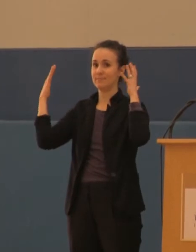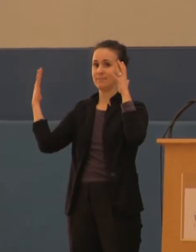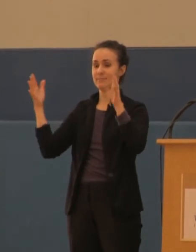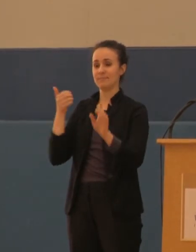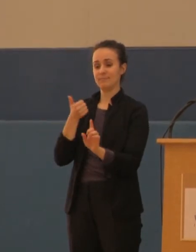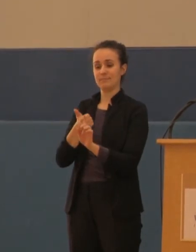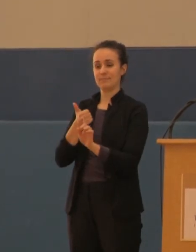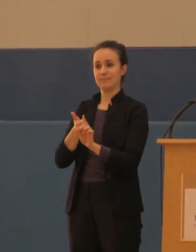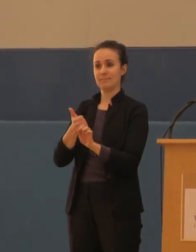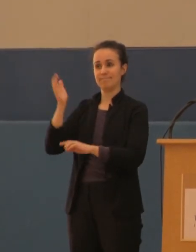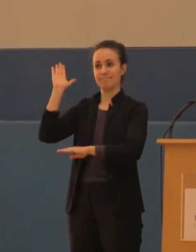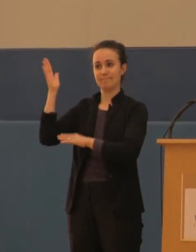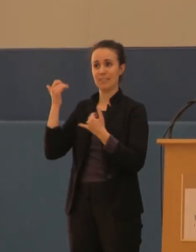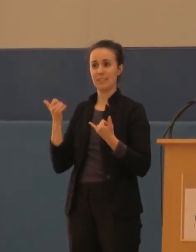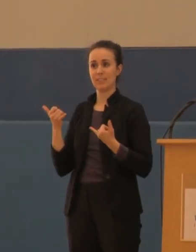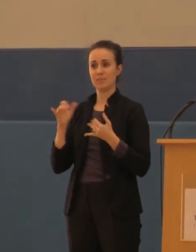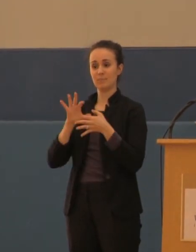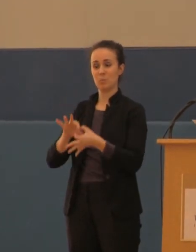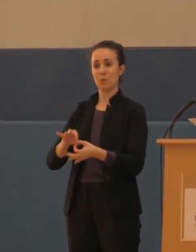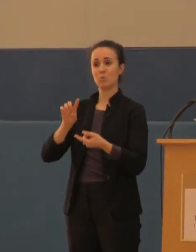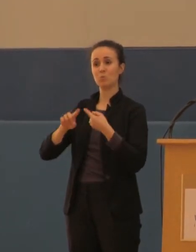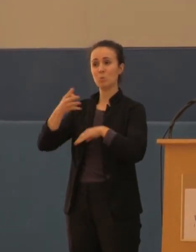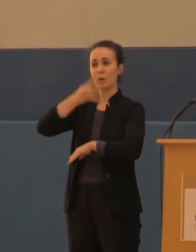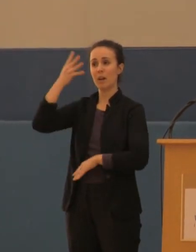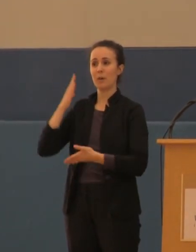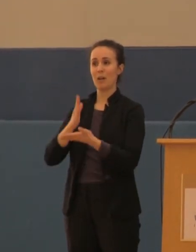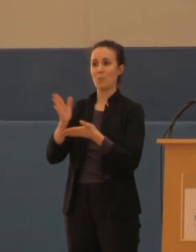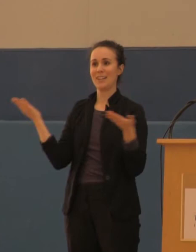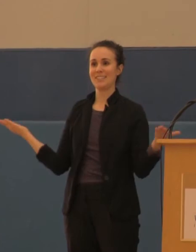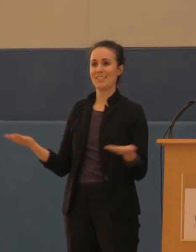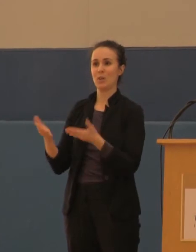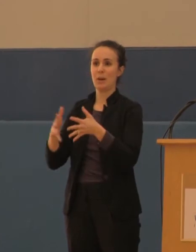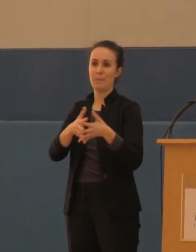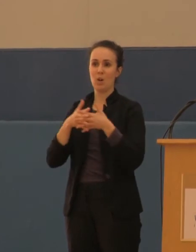She is speaking with us today on immigrant rights in America.